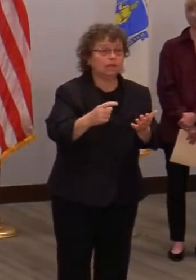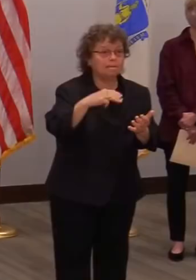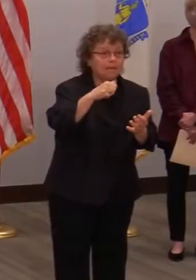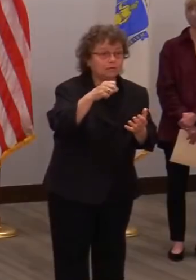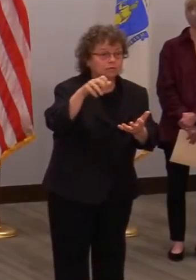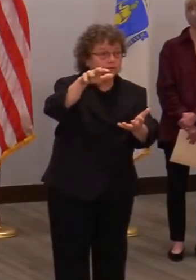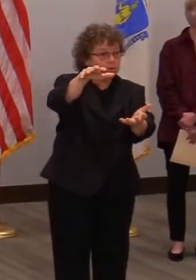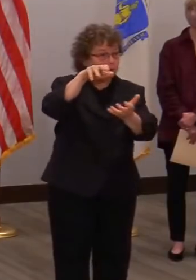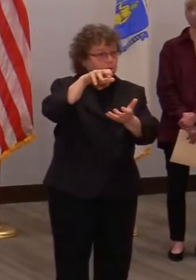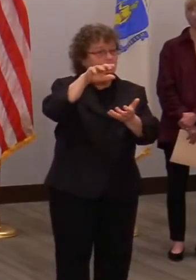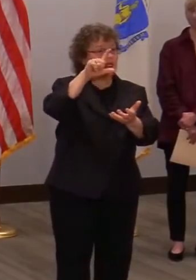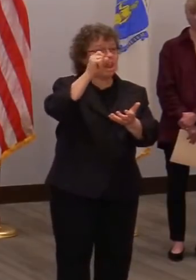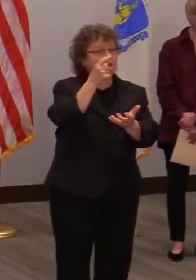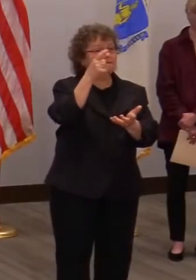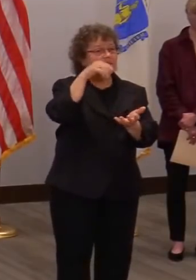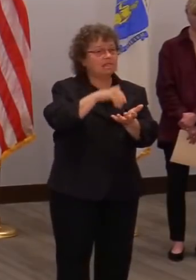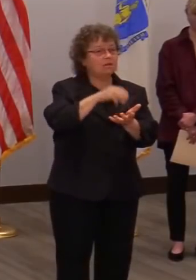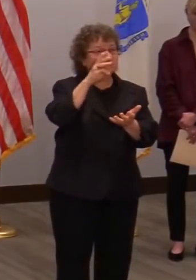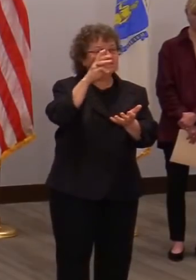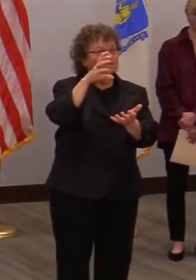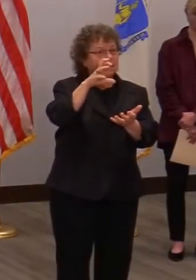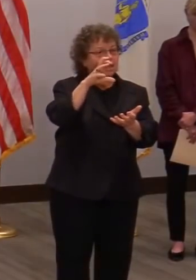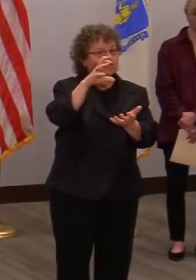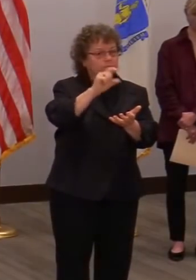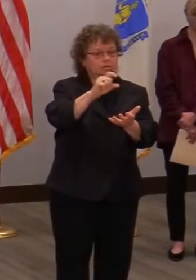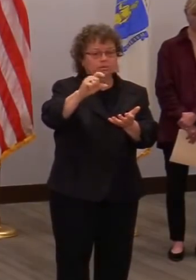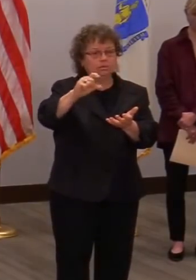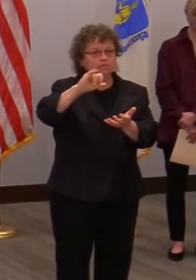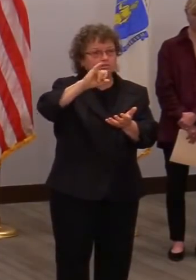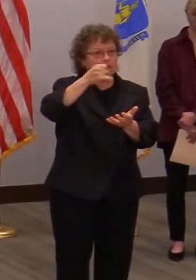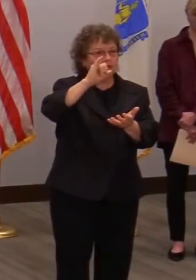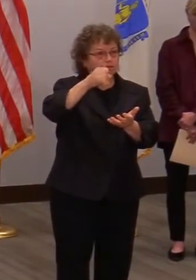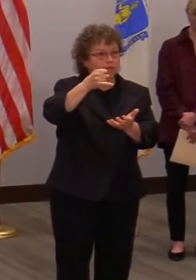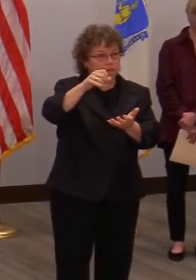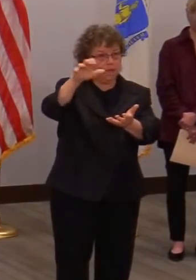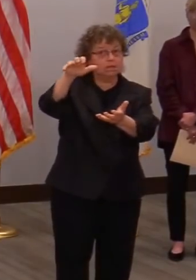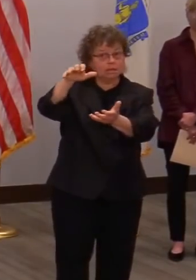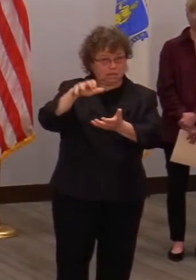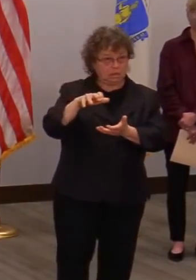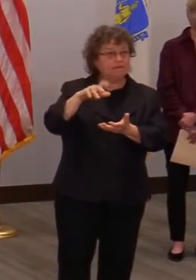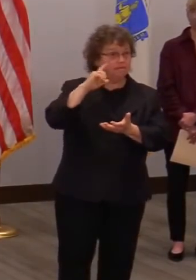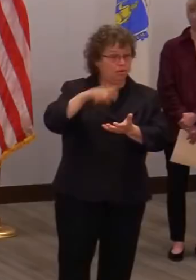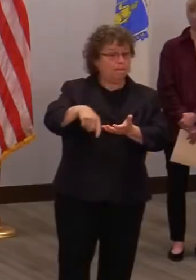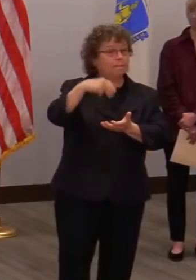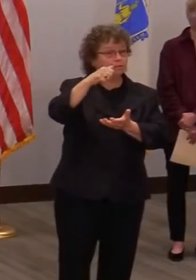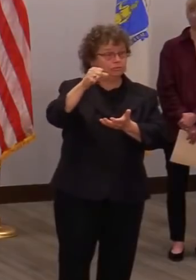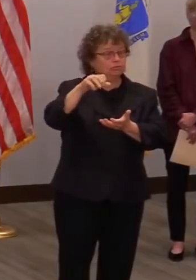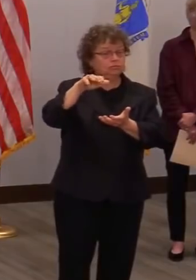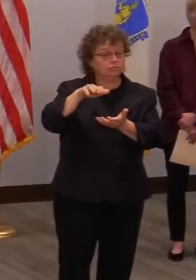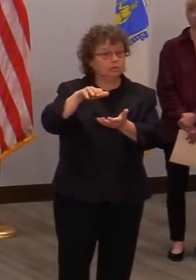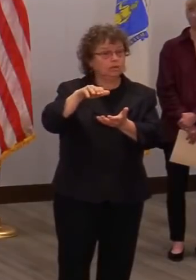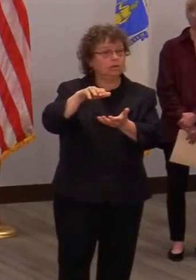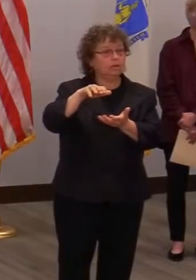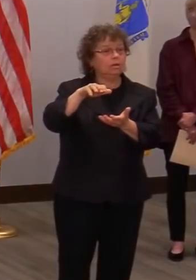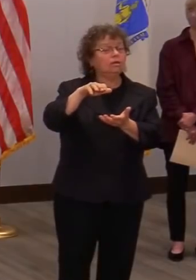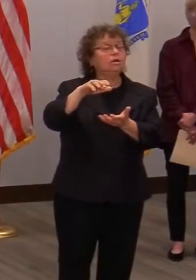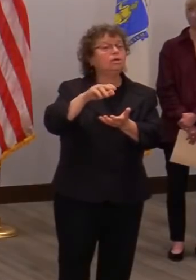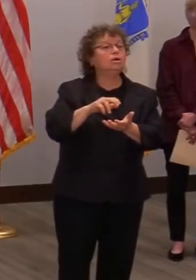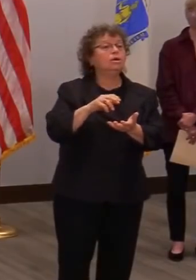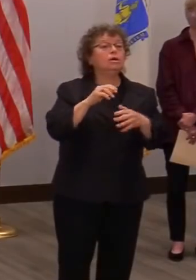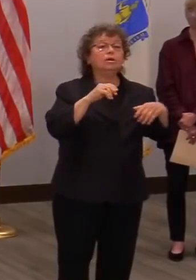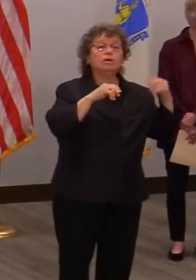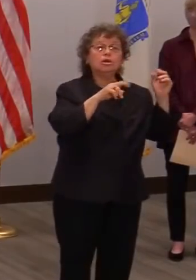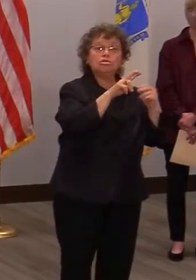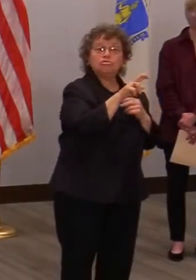received 11,600 doses of J&J as part of our state allocation. We're receiving